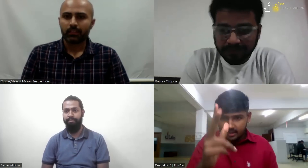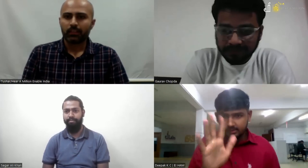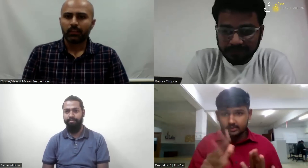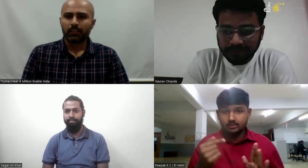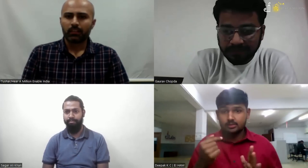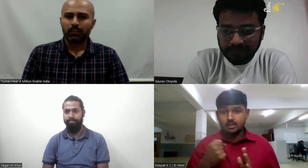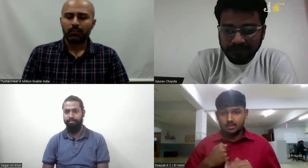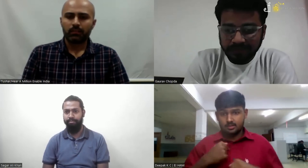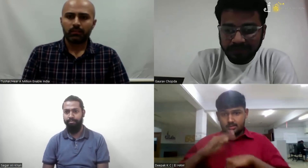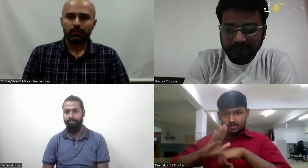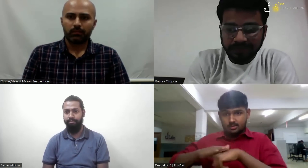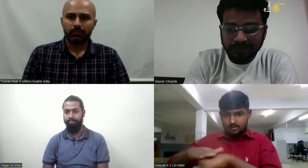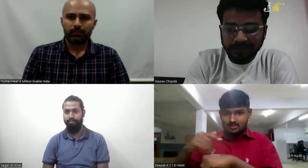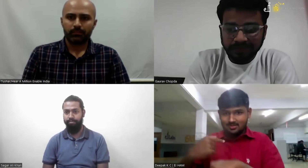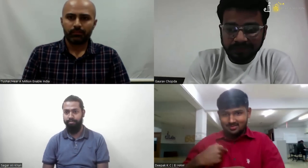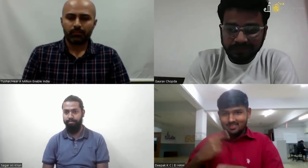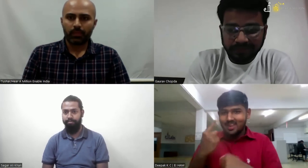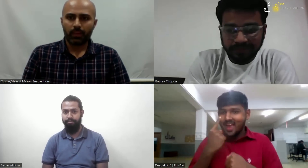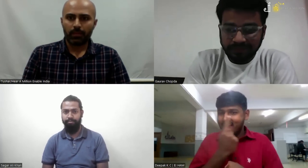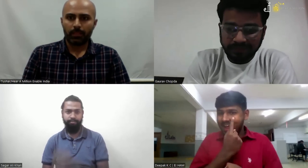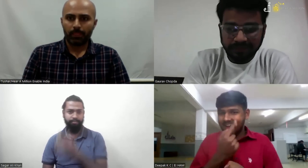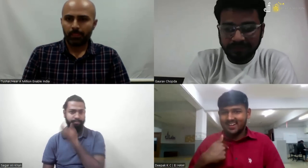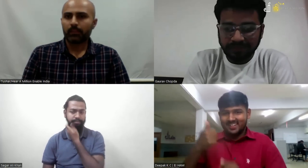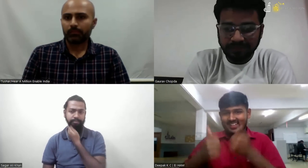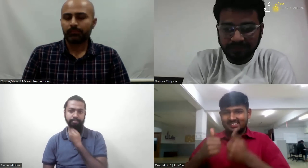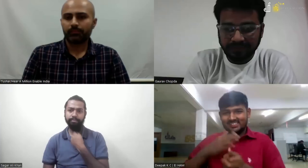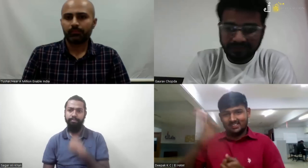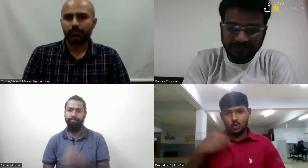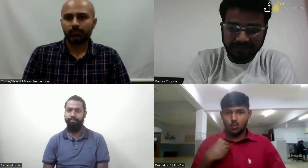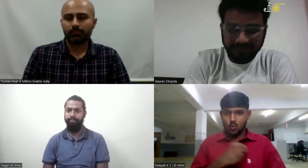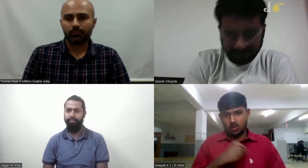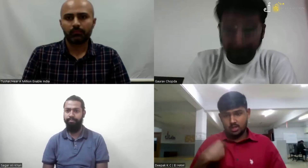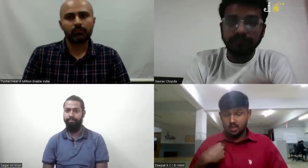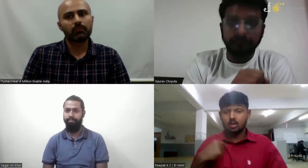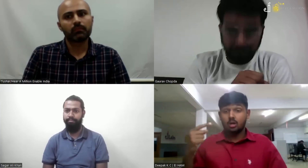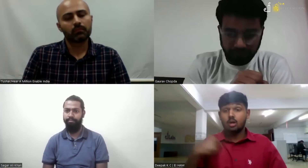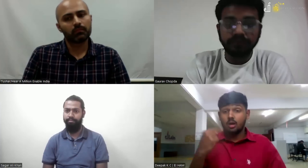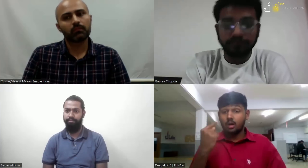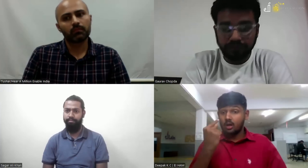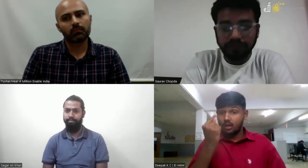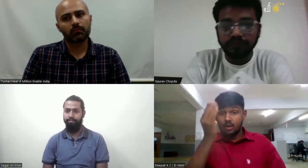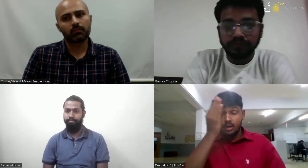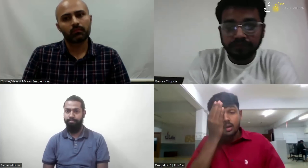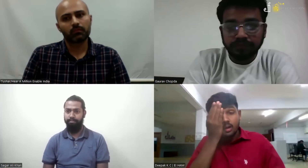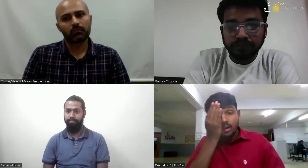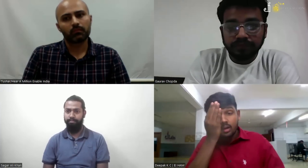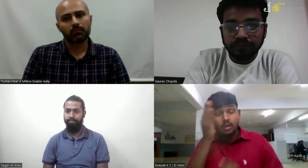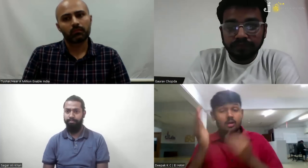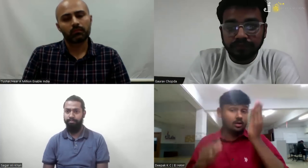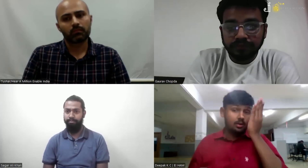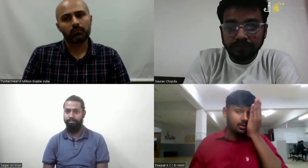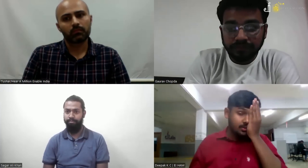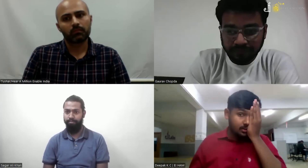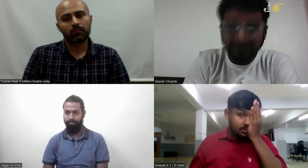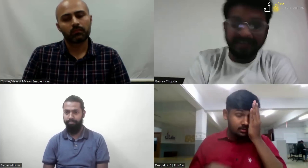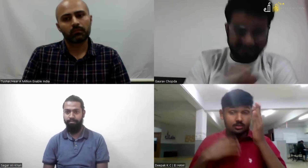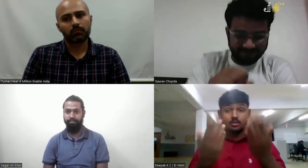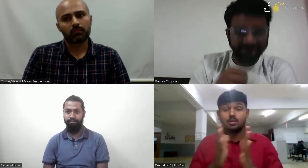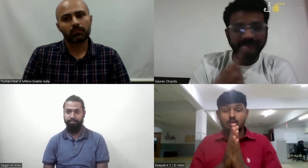So I would like to ask you one thing here. In my experience, in eye test, I went to the doctor.